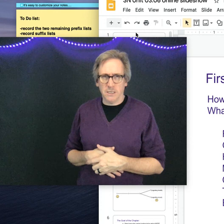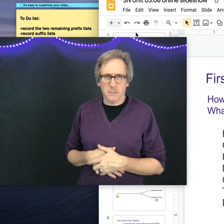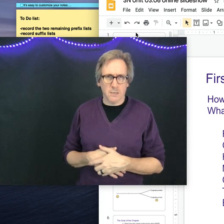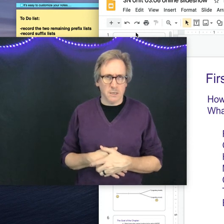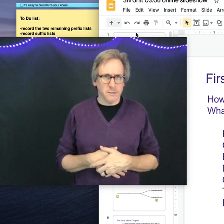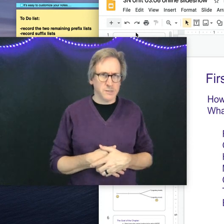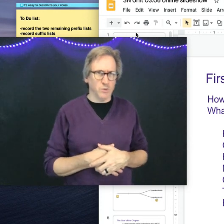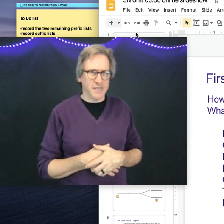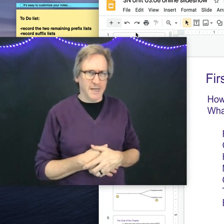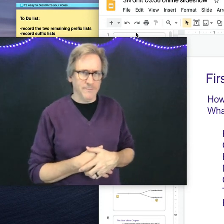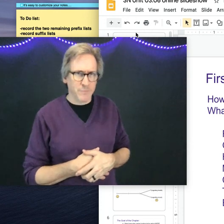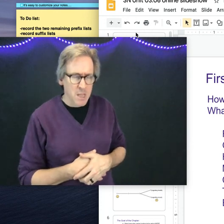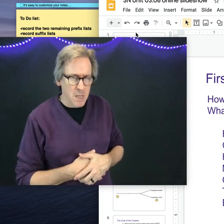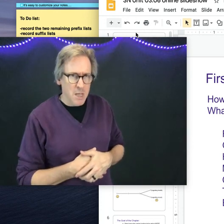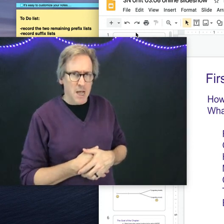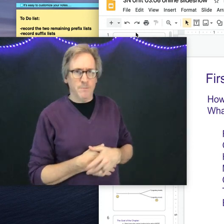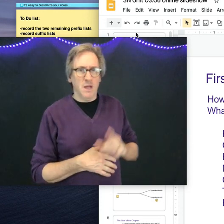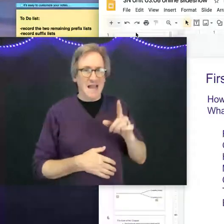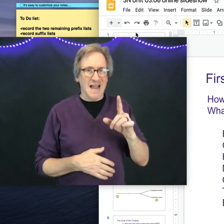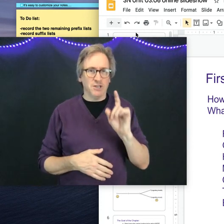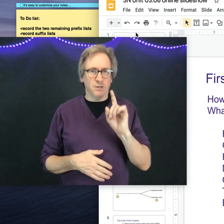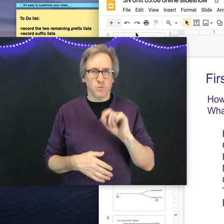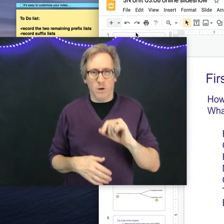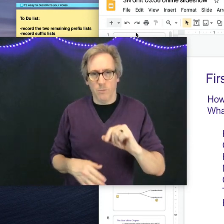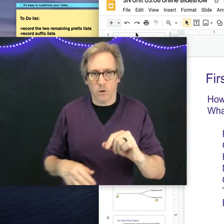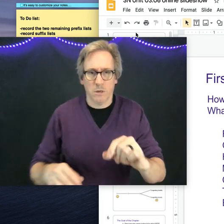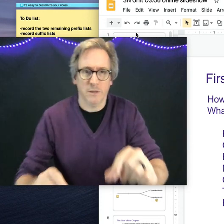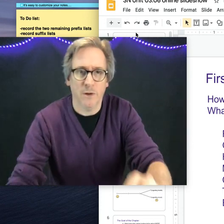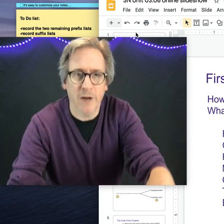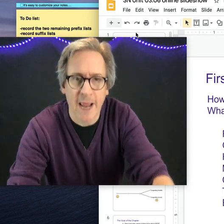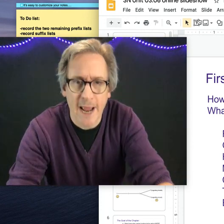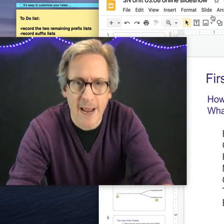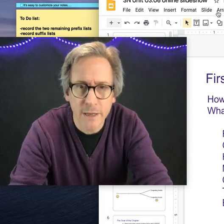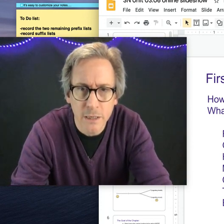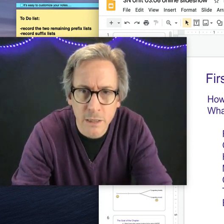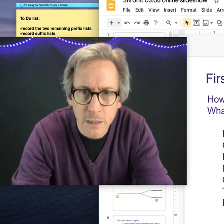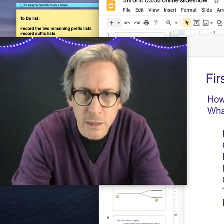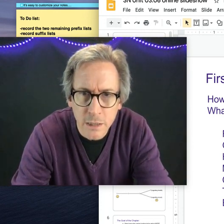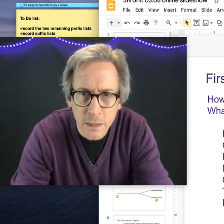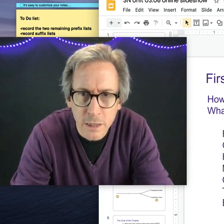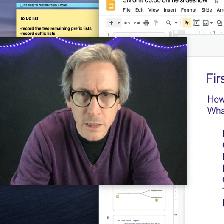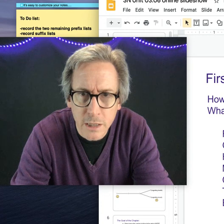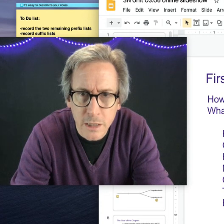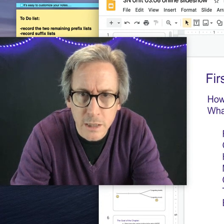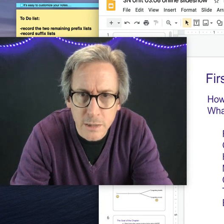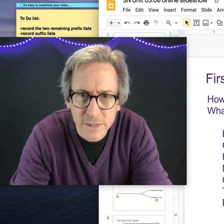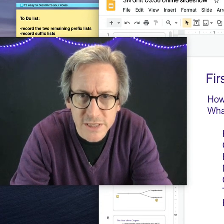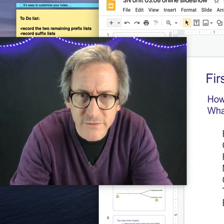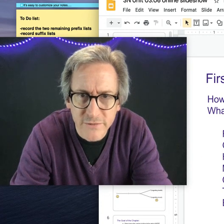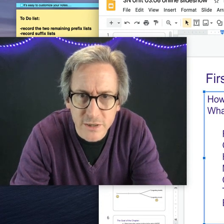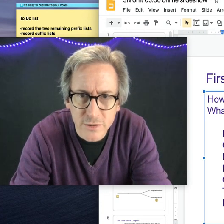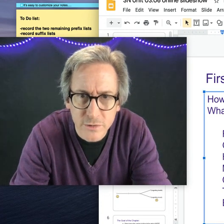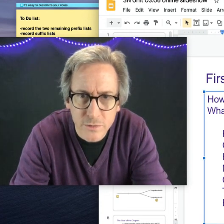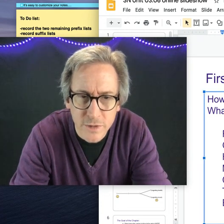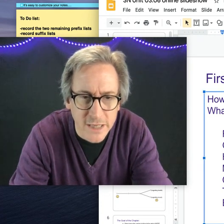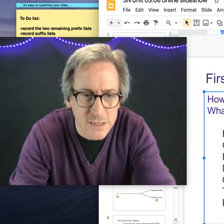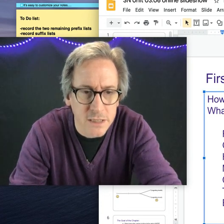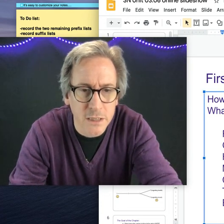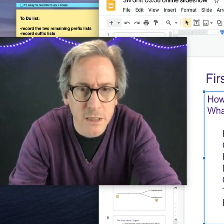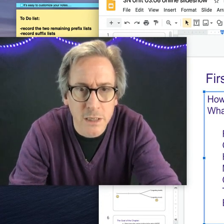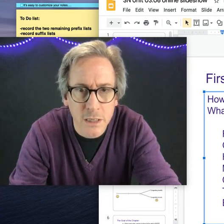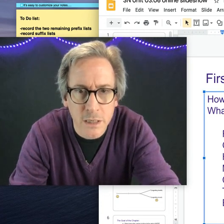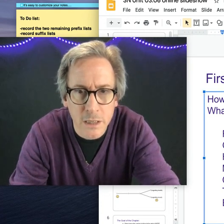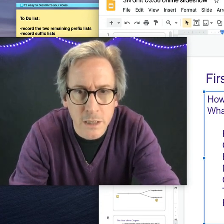useful in a school setting. Actually, there's one more that I want to add. Let me see if I can do,